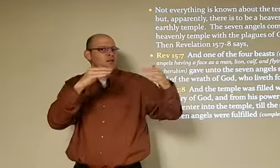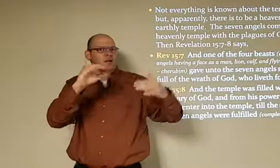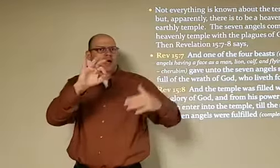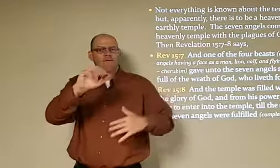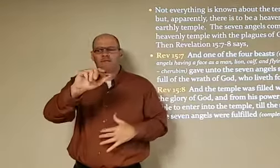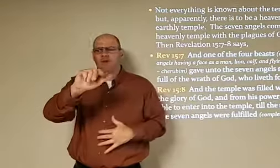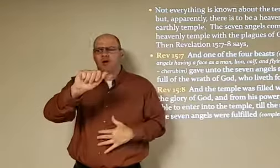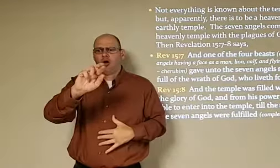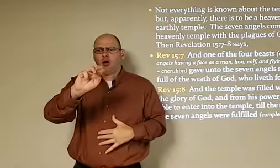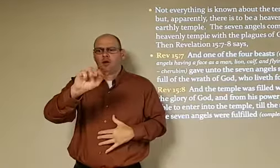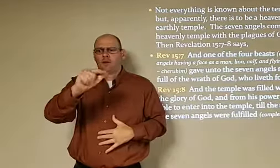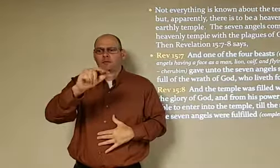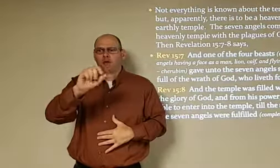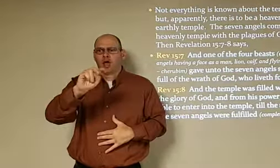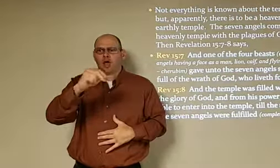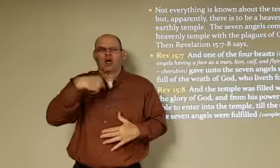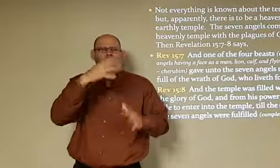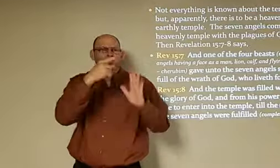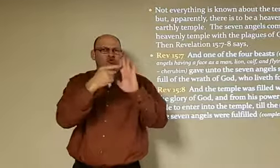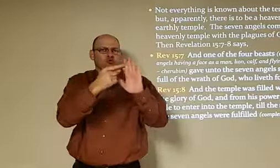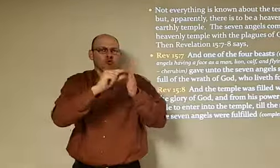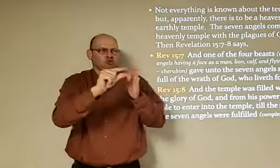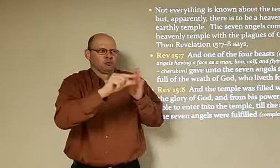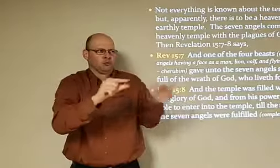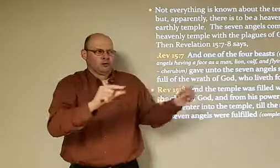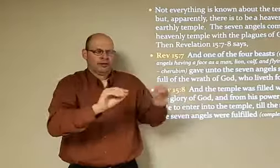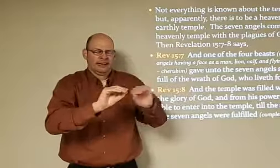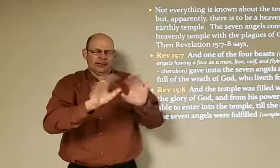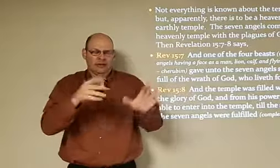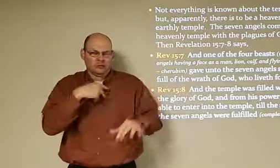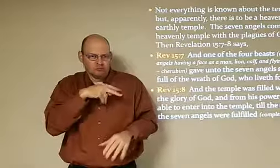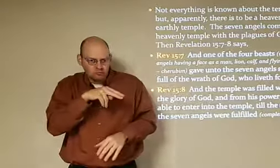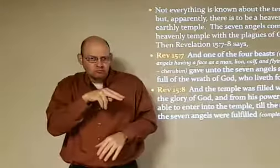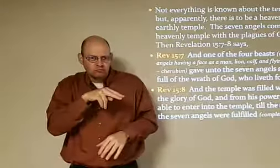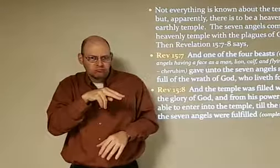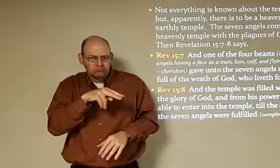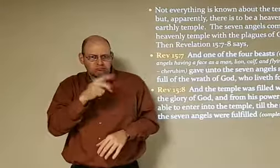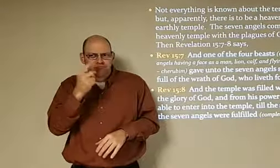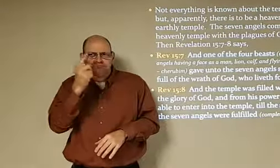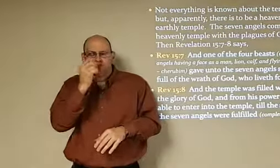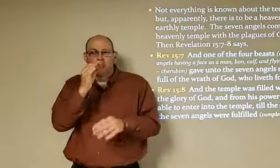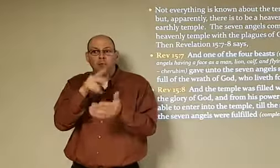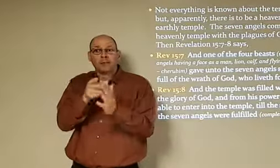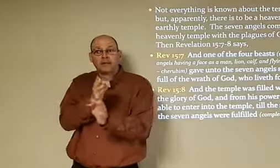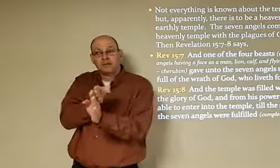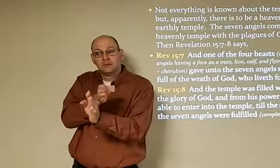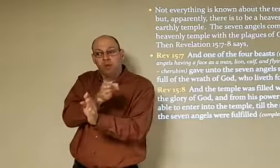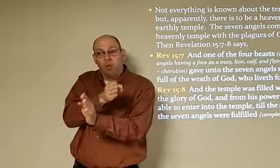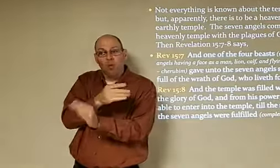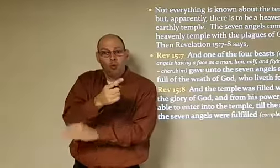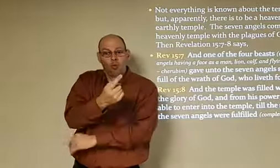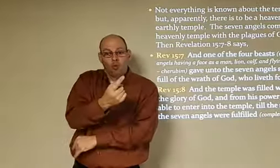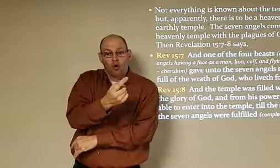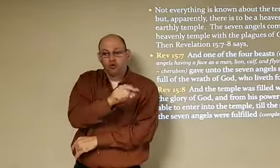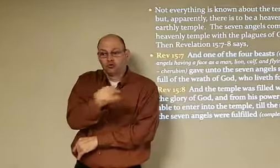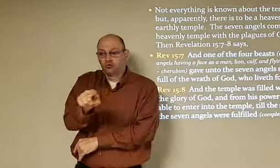It's talking about the Battle of Armageddon. We'll show you when we get to that. It's very clear. So before